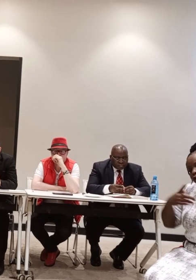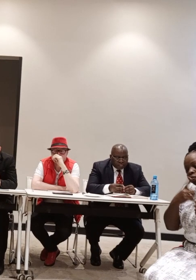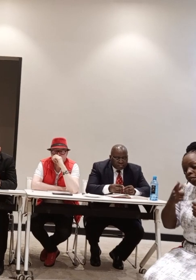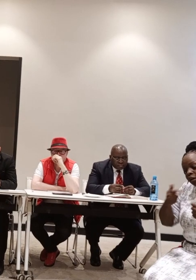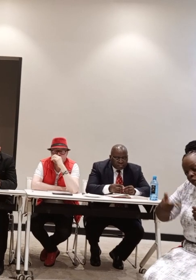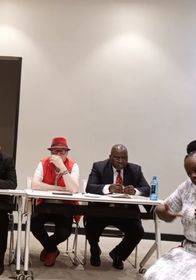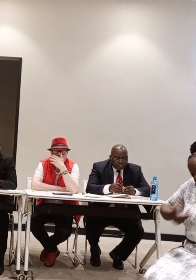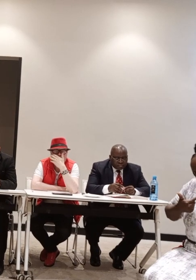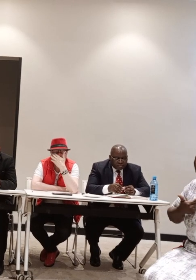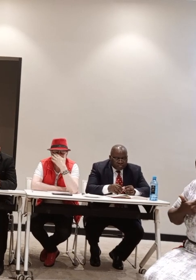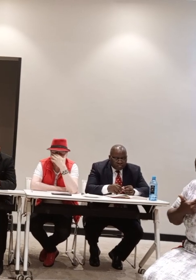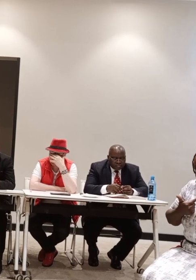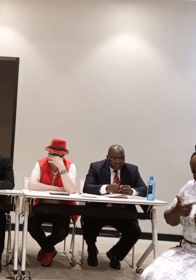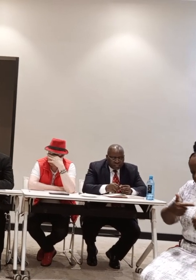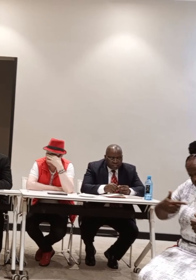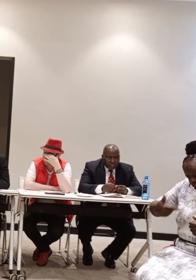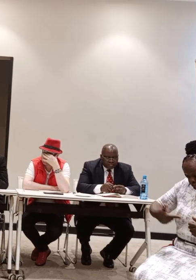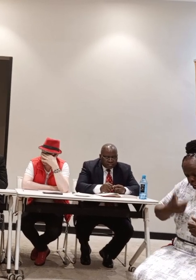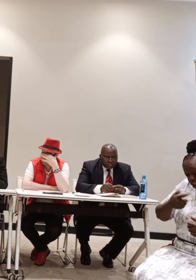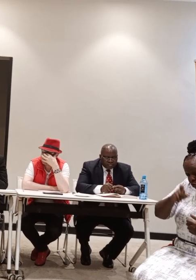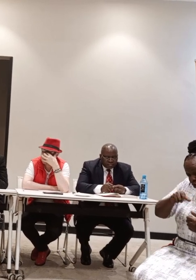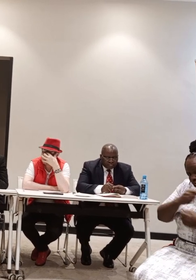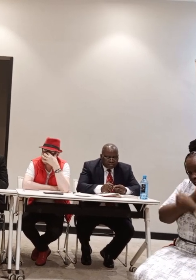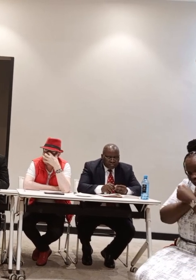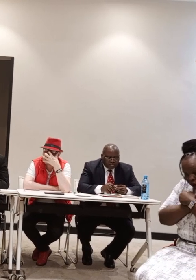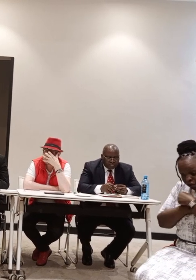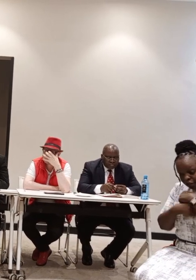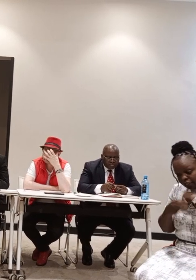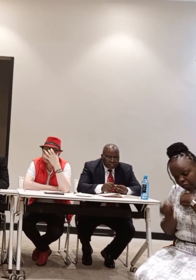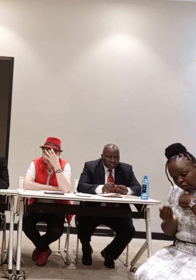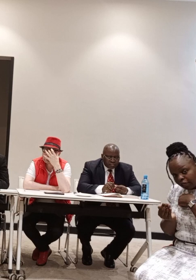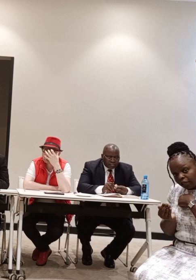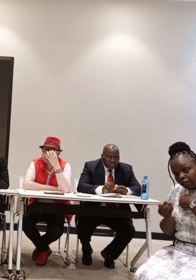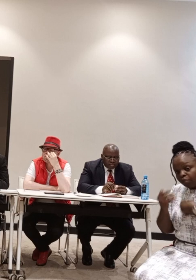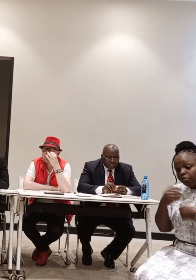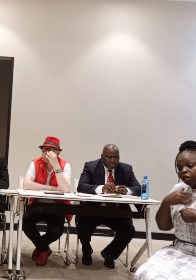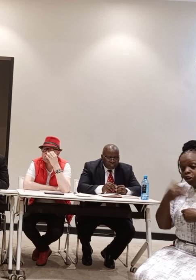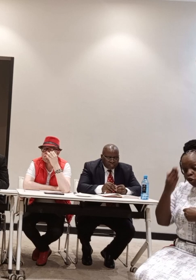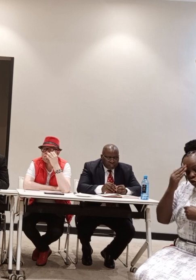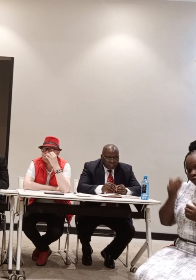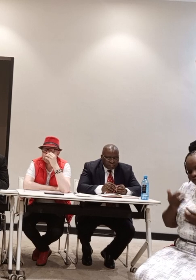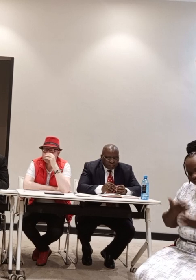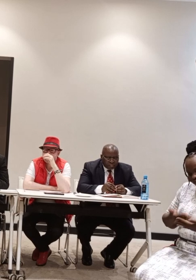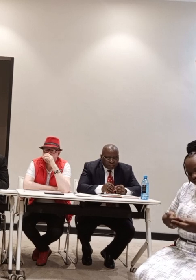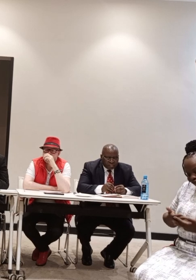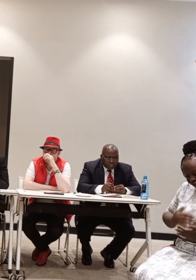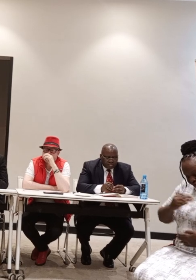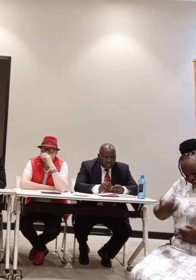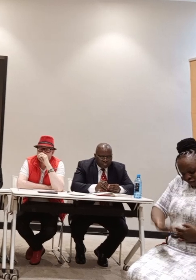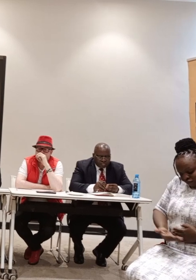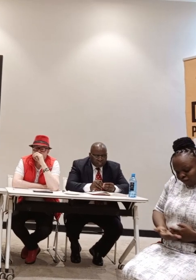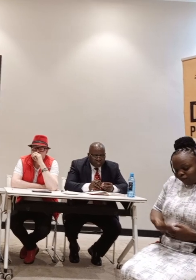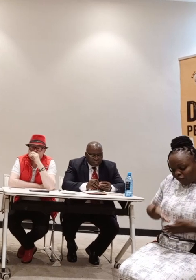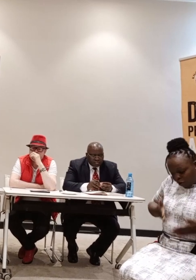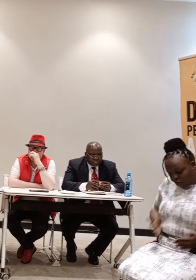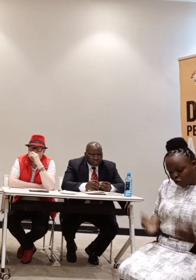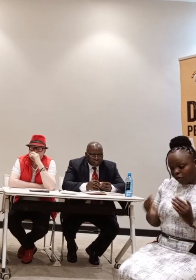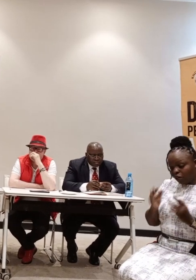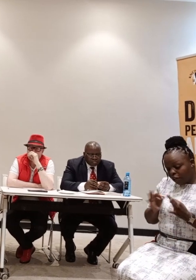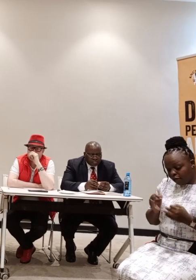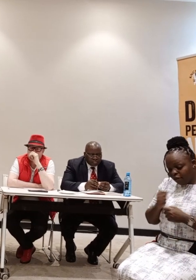is, mimi lazima nipende huyu mtoto kwa sababu mimi najua nilimbeba na nikamzaa. If I don't